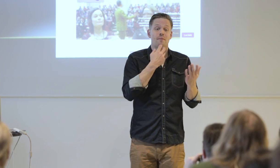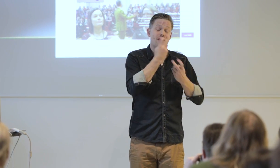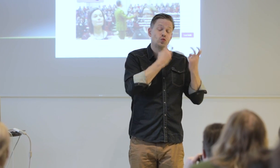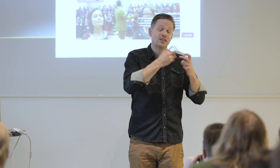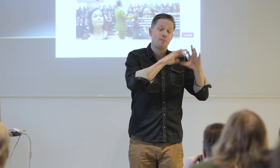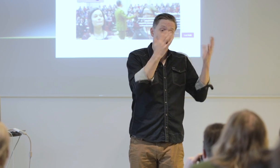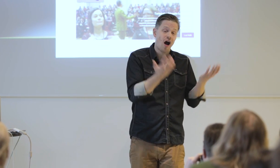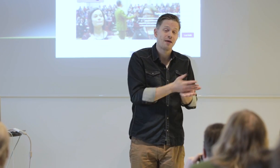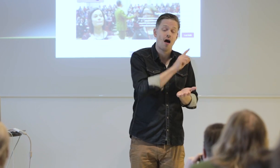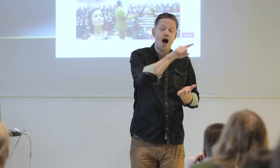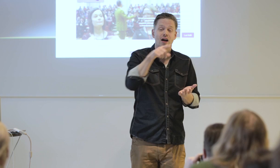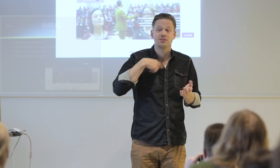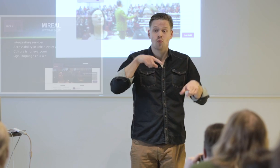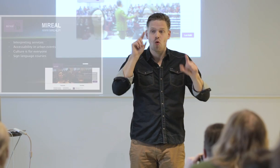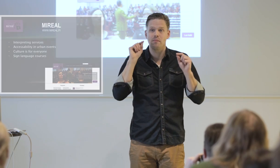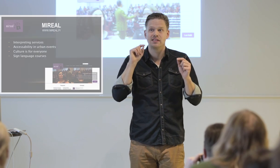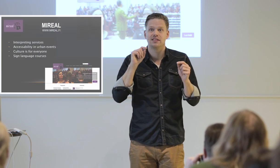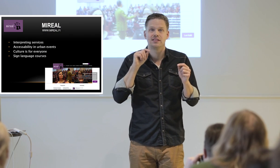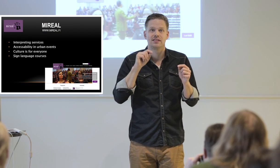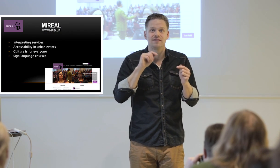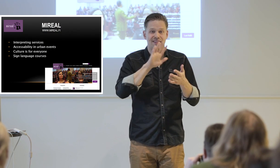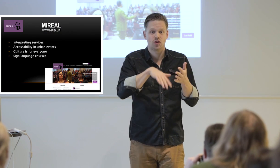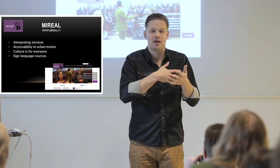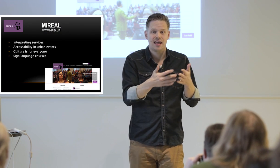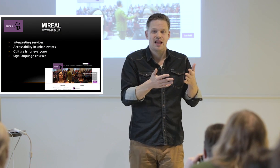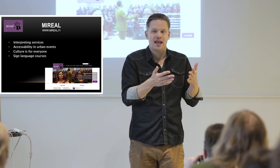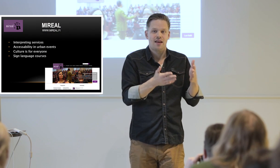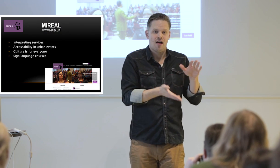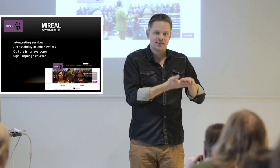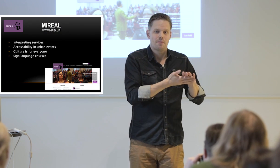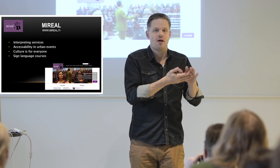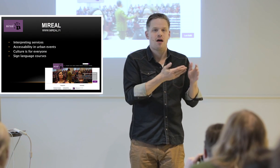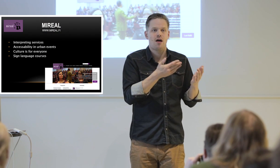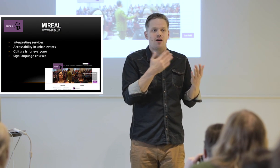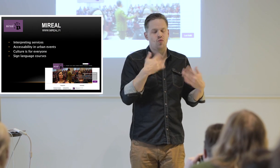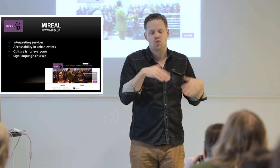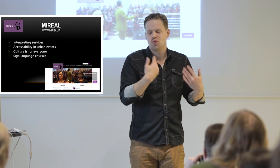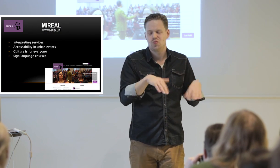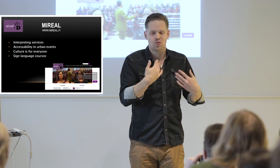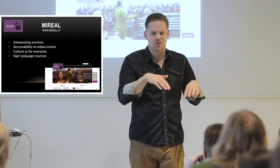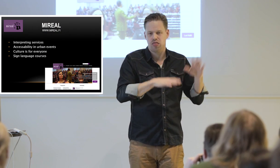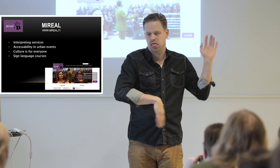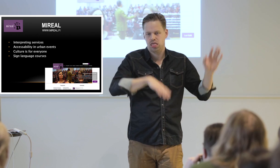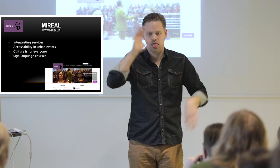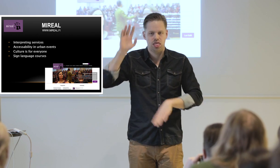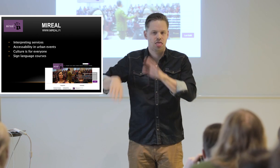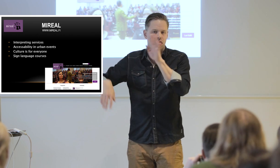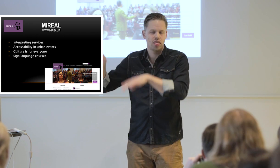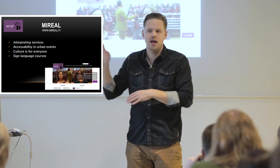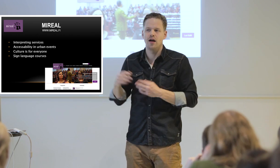And now, as I'm traveling throughout the world, I've also noticed that in sign language, the status of sign language is really